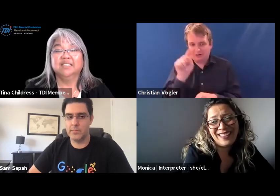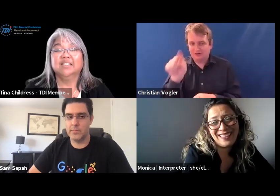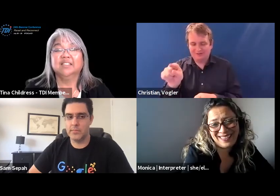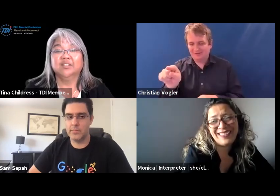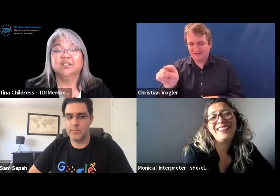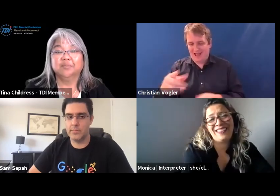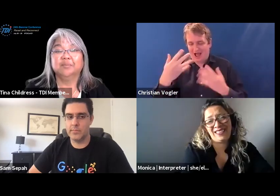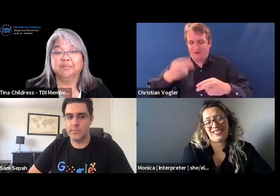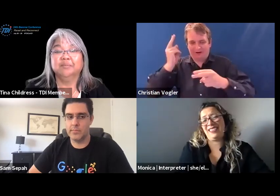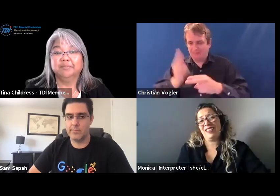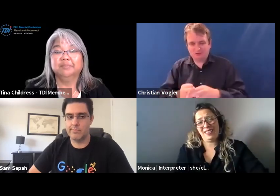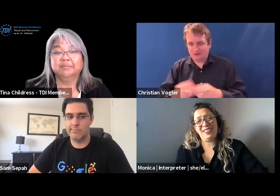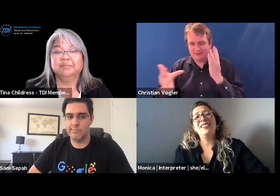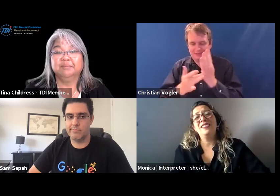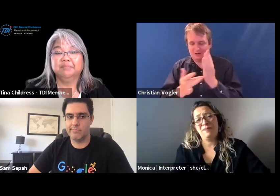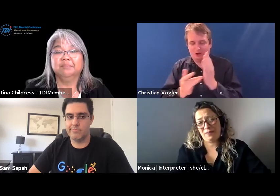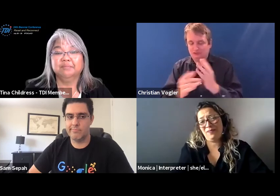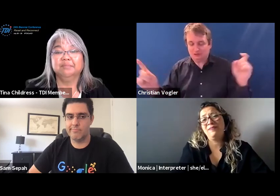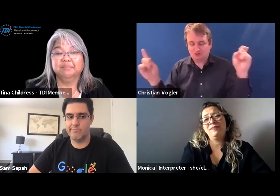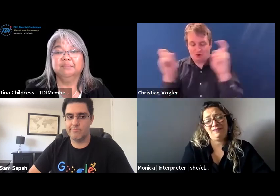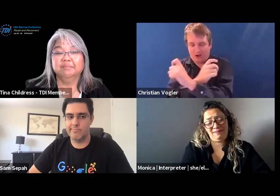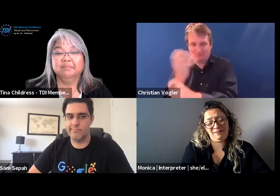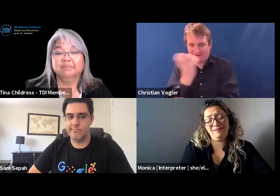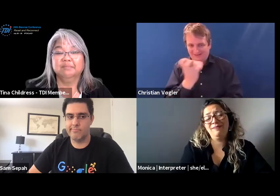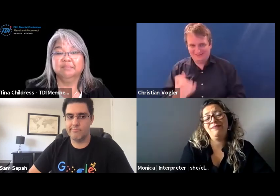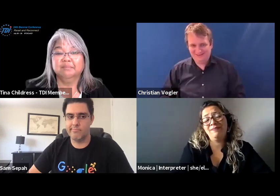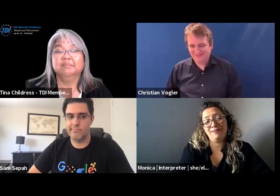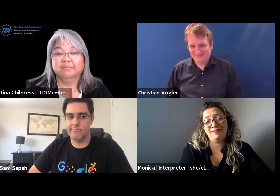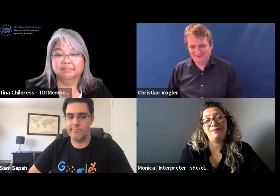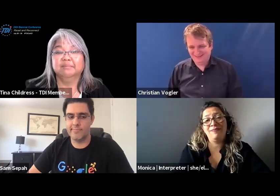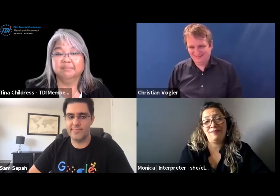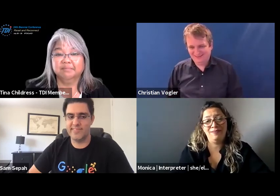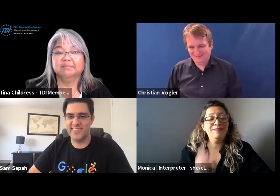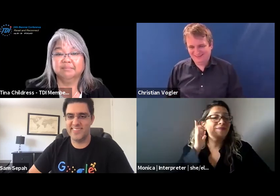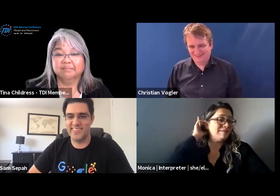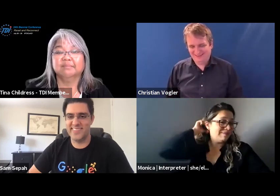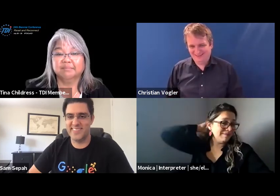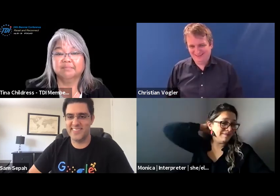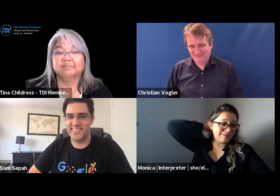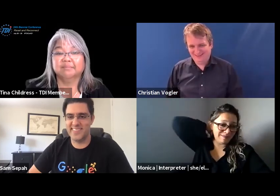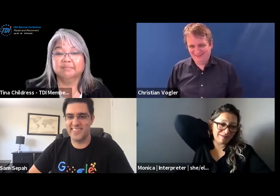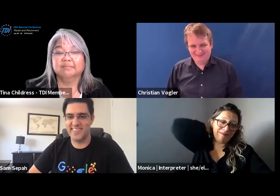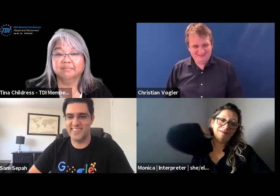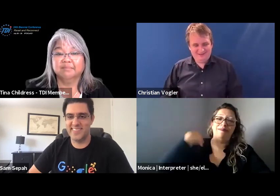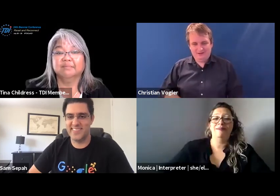anyways, I agree with Dana's comment. You mentioned, you know, technology and how complex it is. It's amazing.